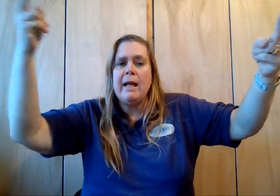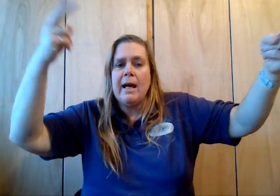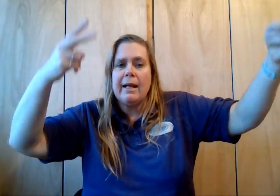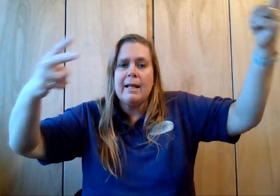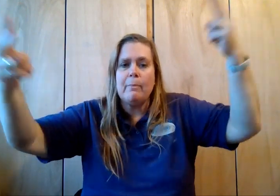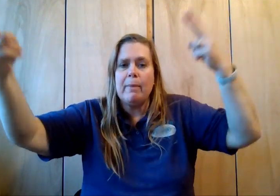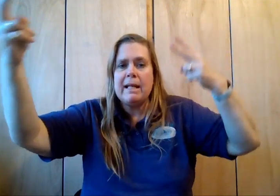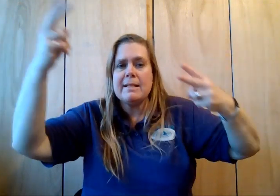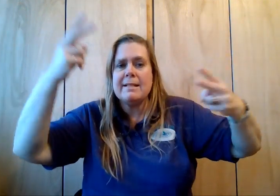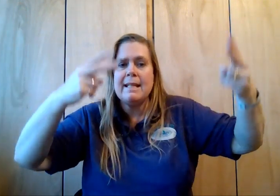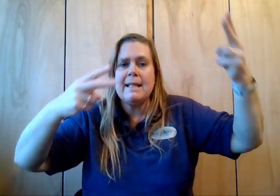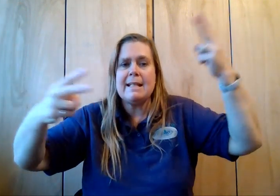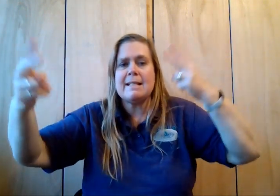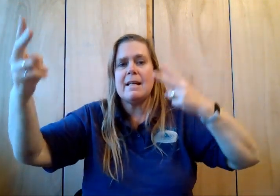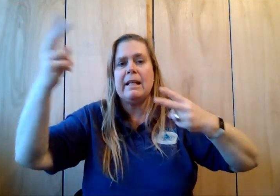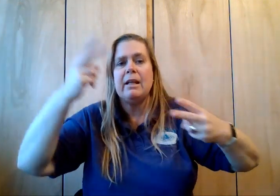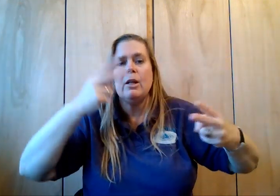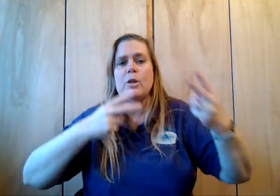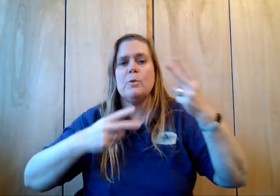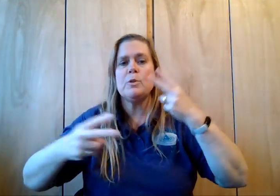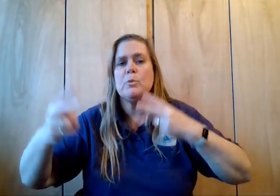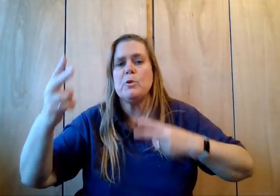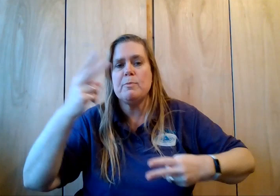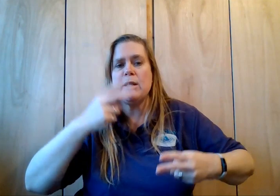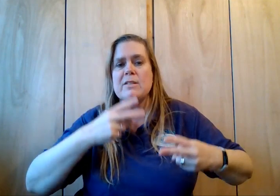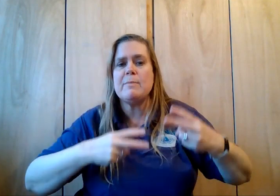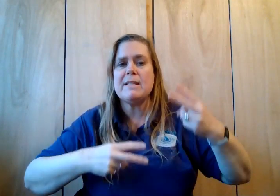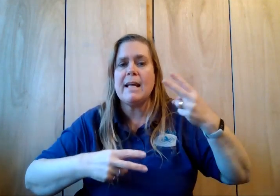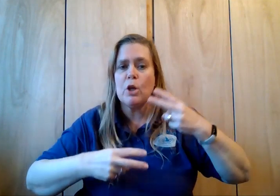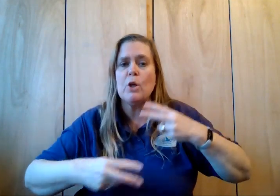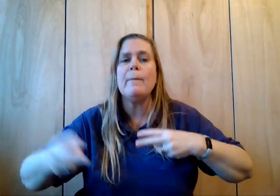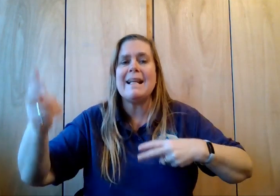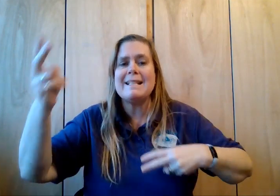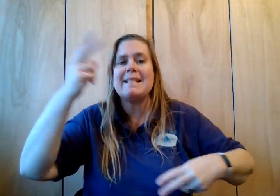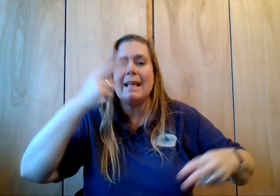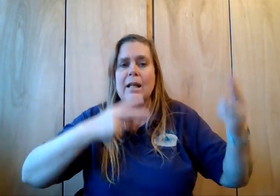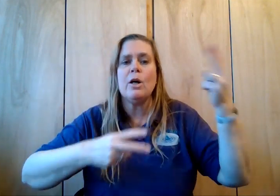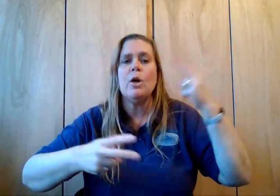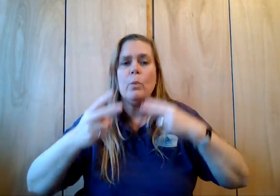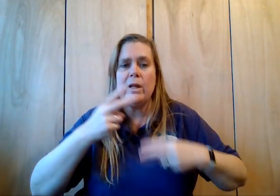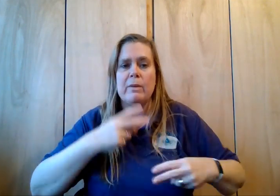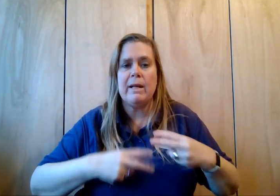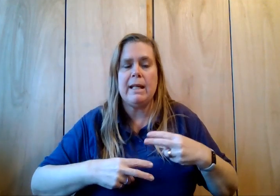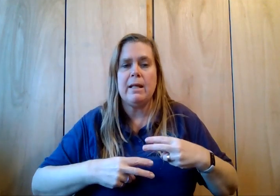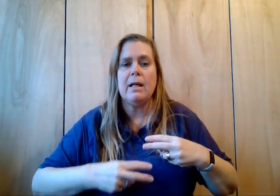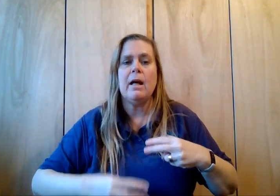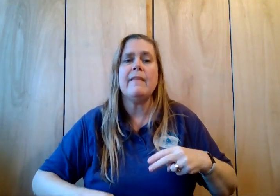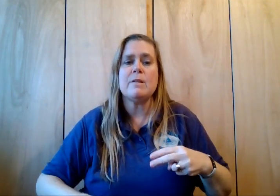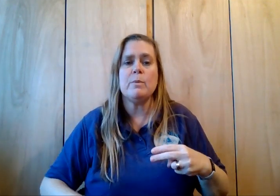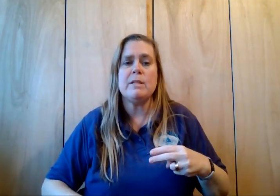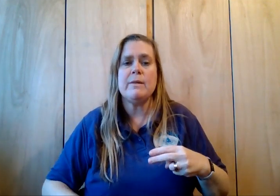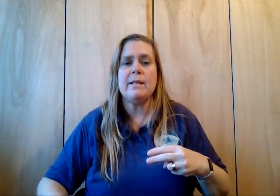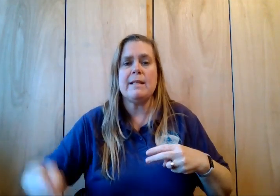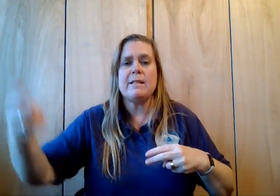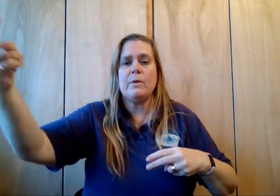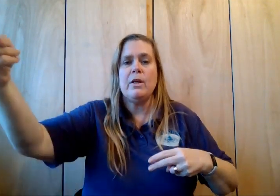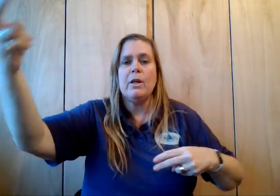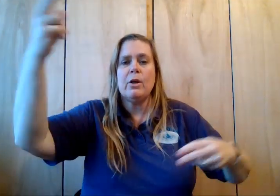can make the singing sign come towards me because I'm saying come and sing with me. And that's what we're doing on this one. Come